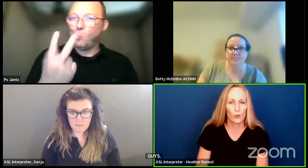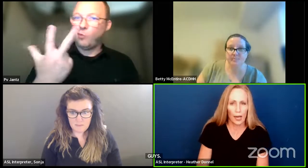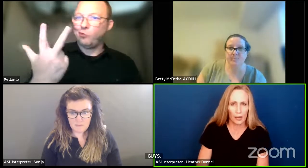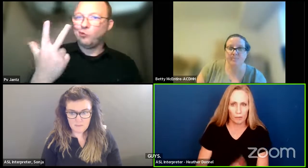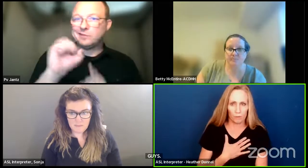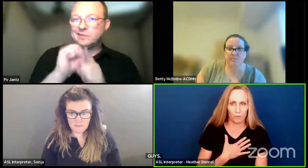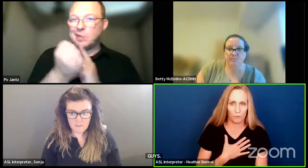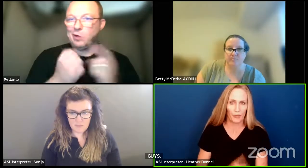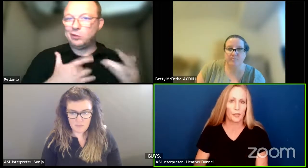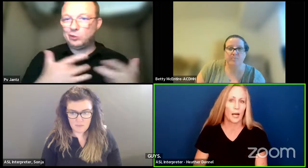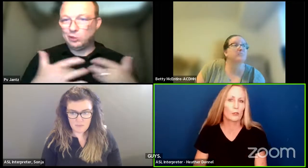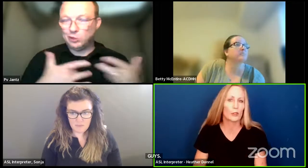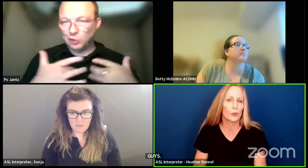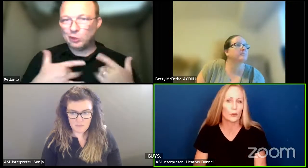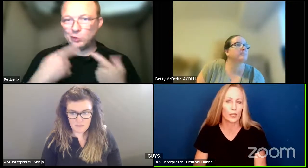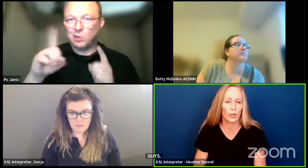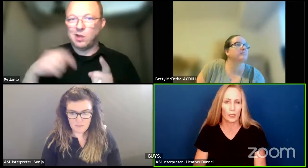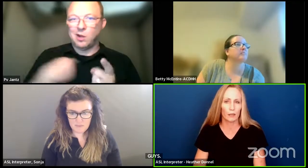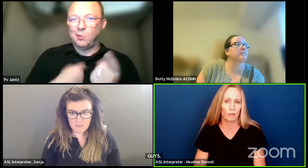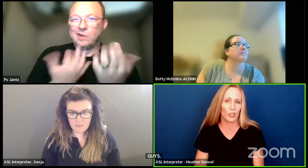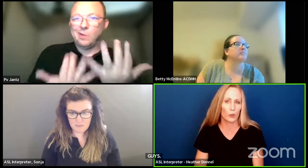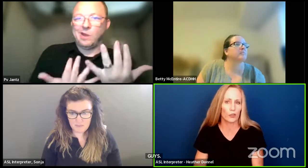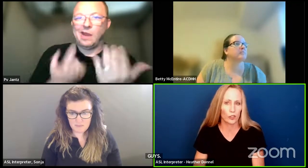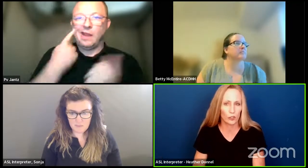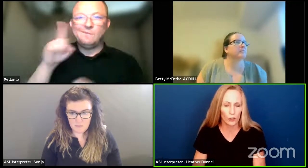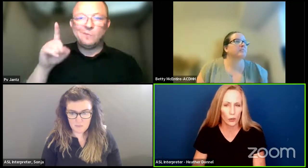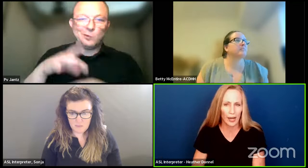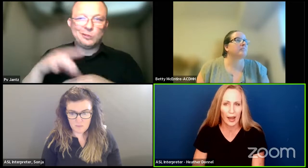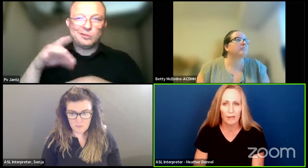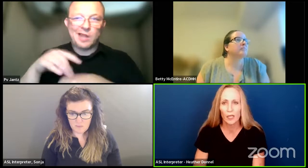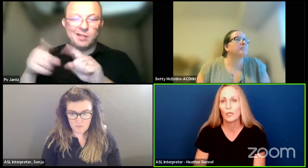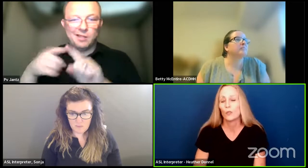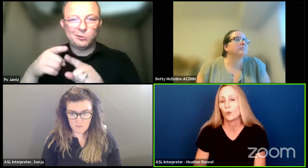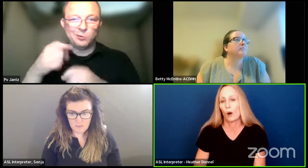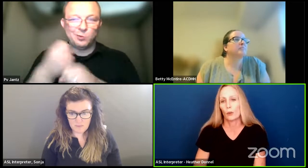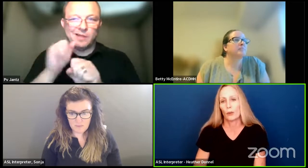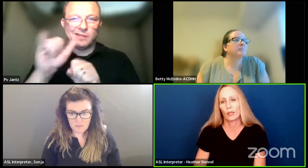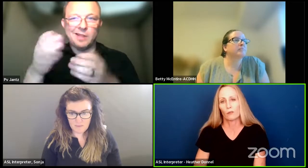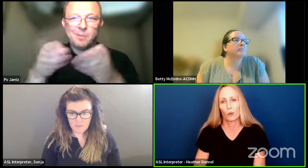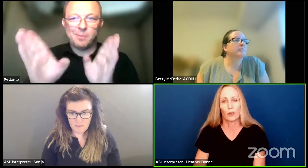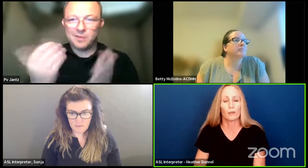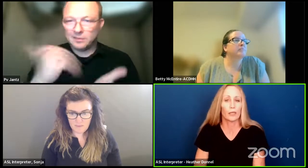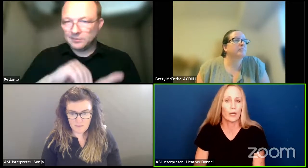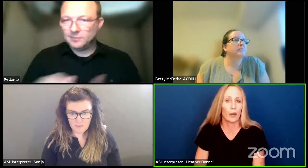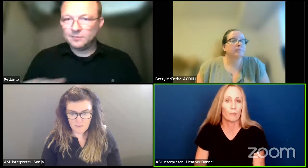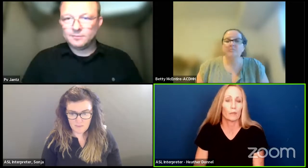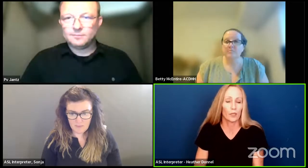we could do that of the top 2 or 3 situational concerns we have while we wait